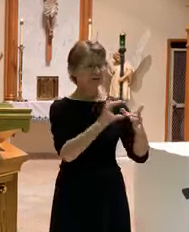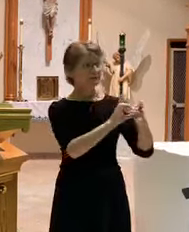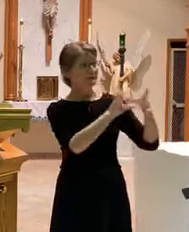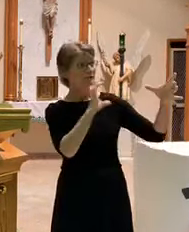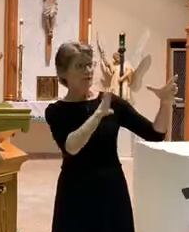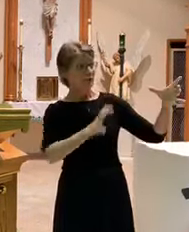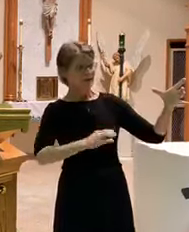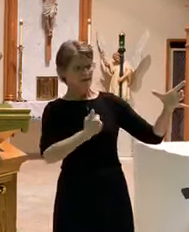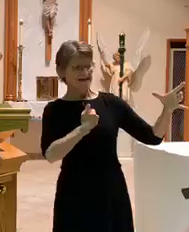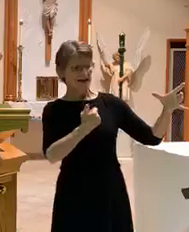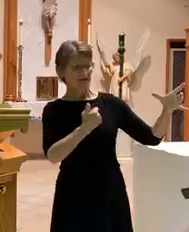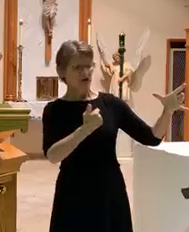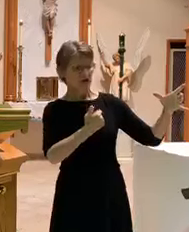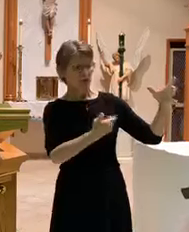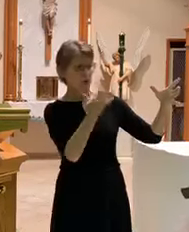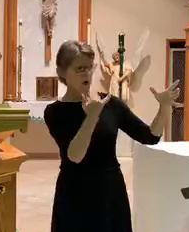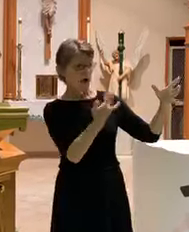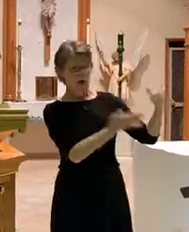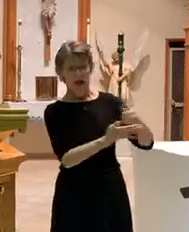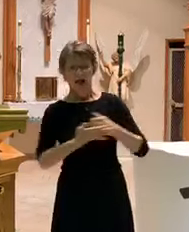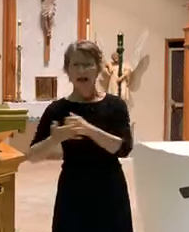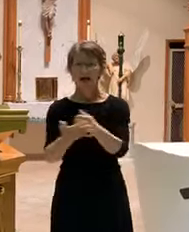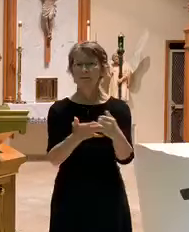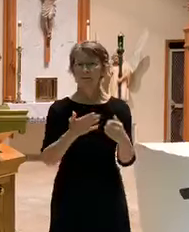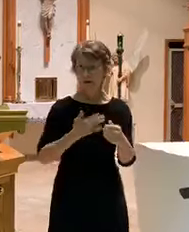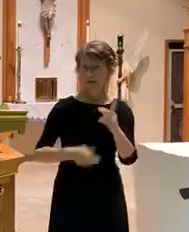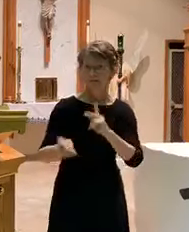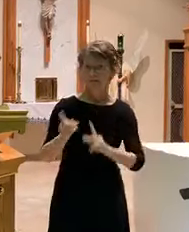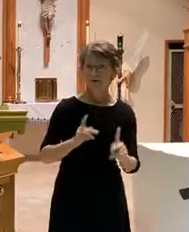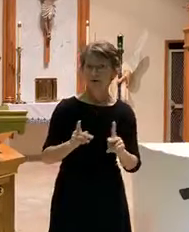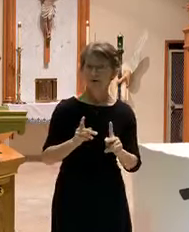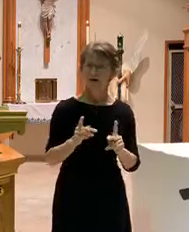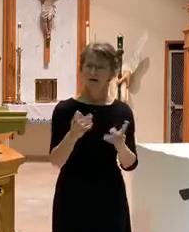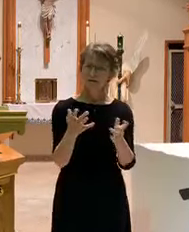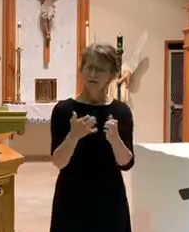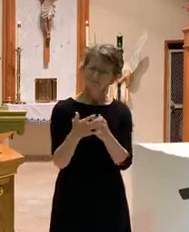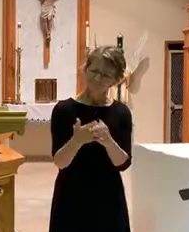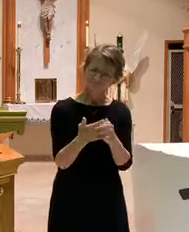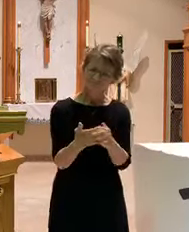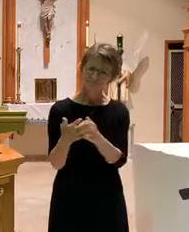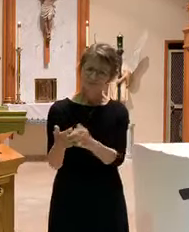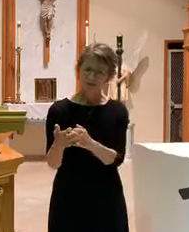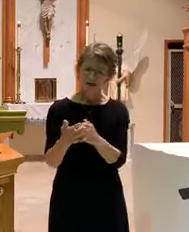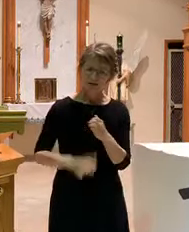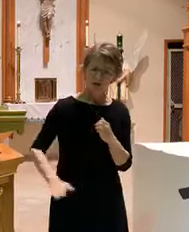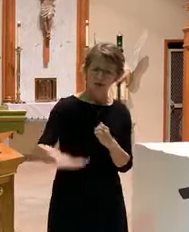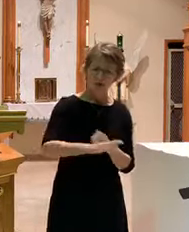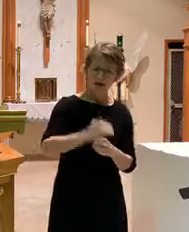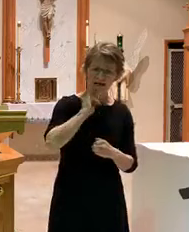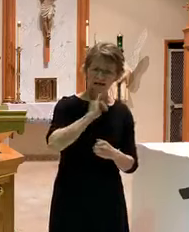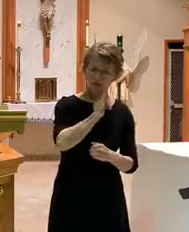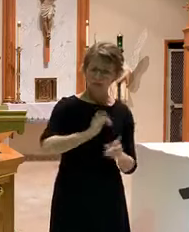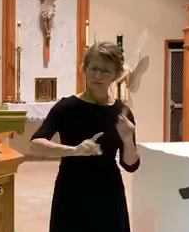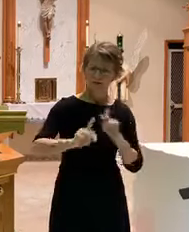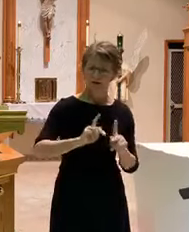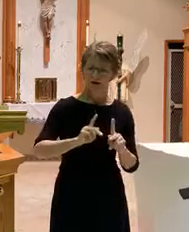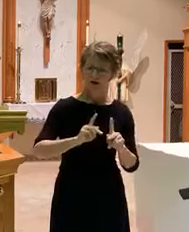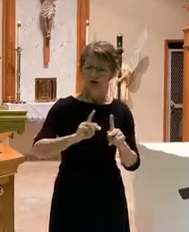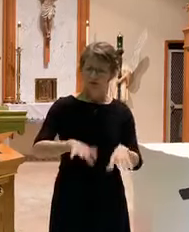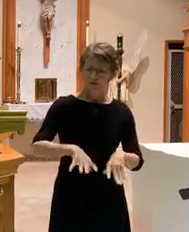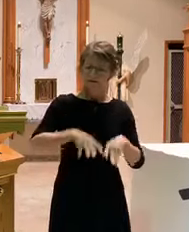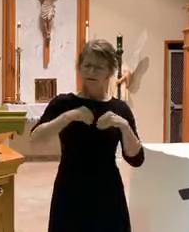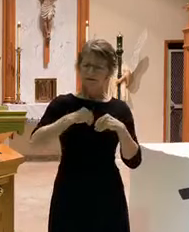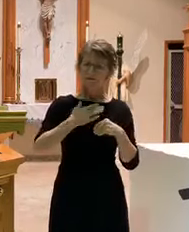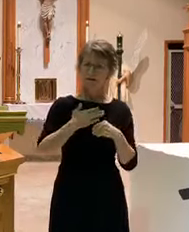own people, my kindred according to the flesh. They are Israelites. Theirs the adoption,